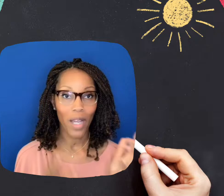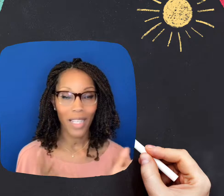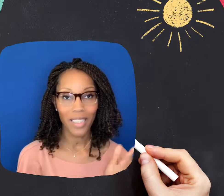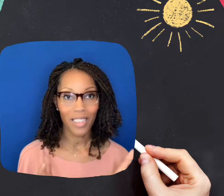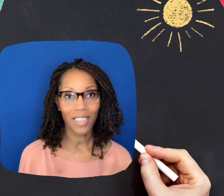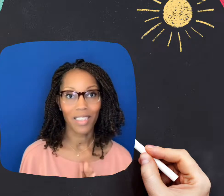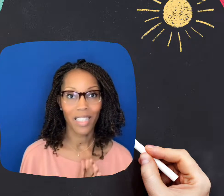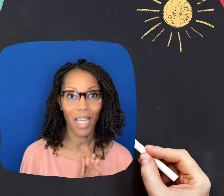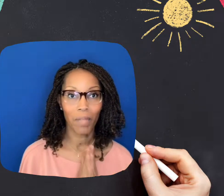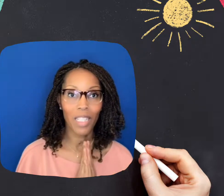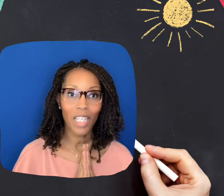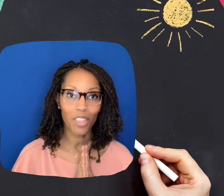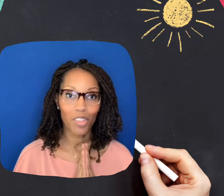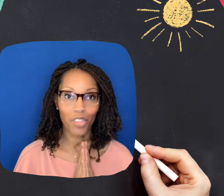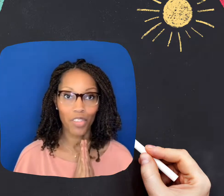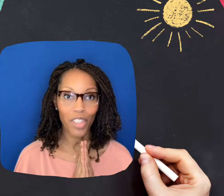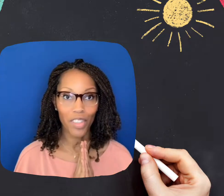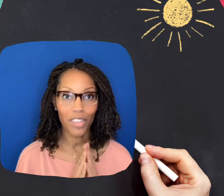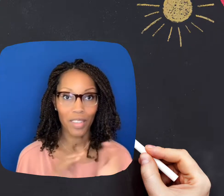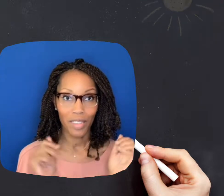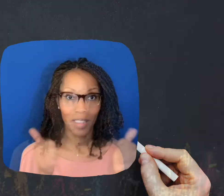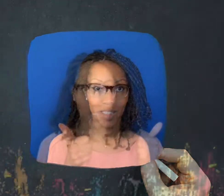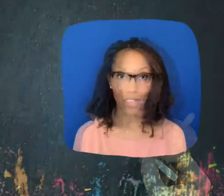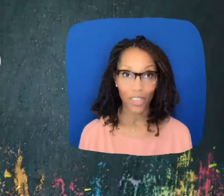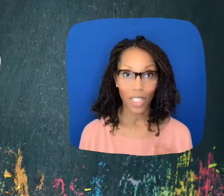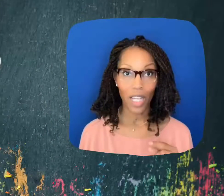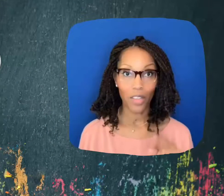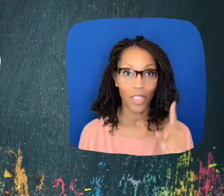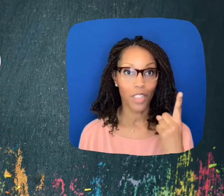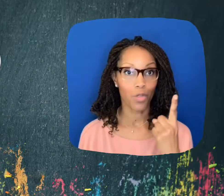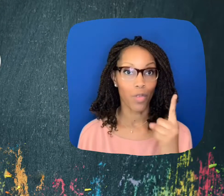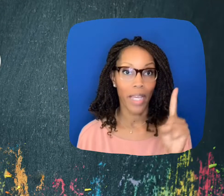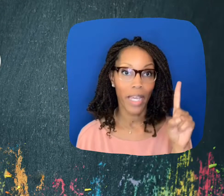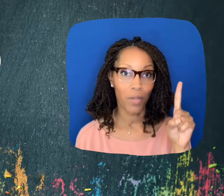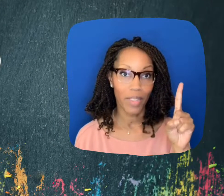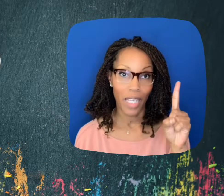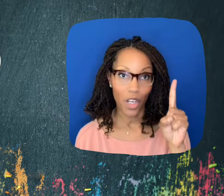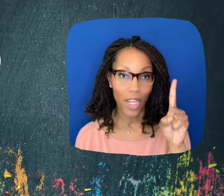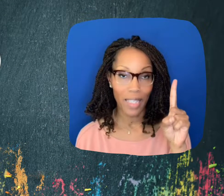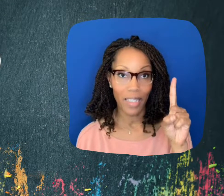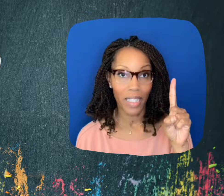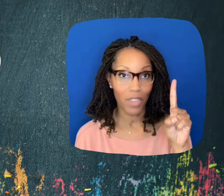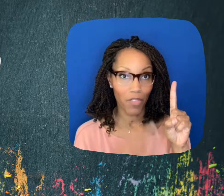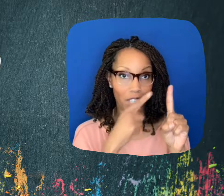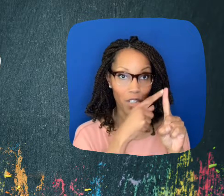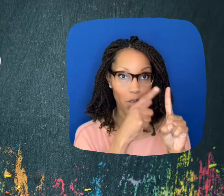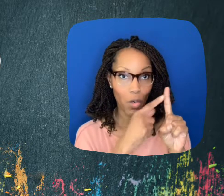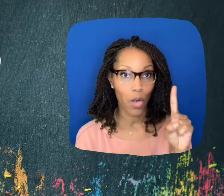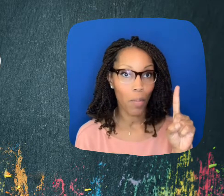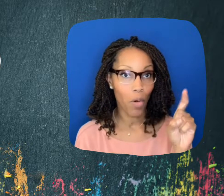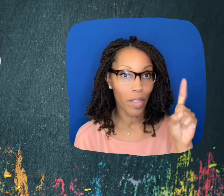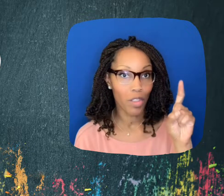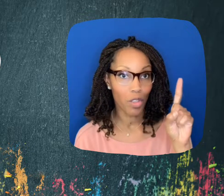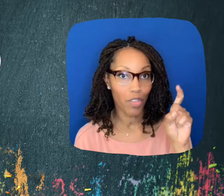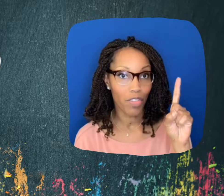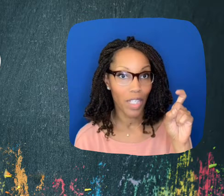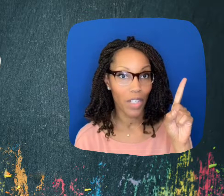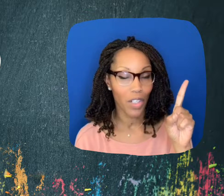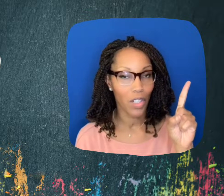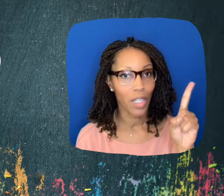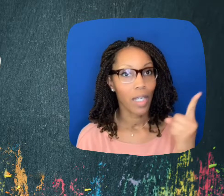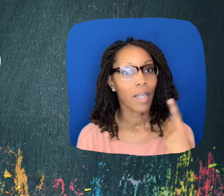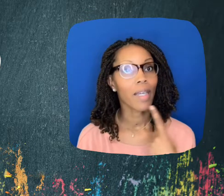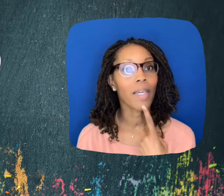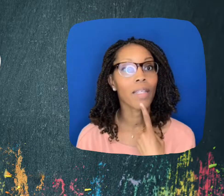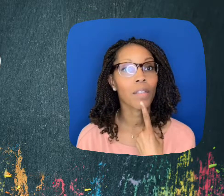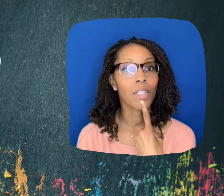review practice and see how many colors you've learned. So the first color is red. We take our index finger or pointer